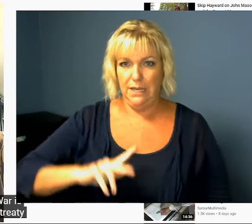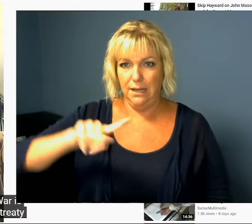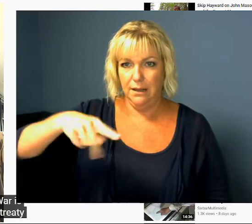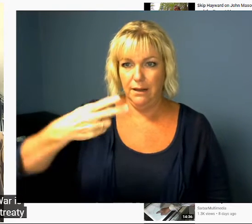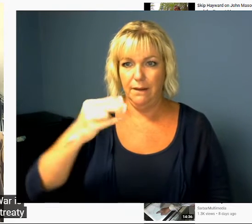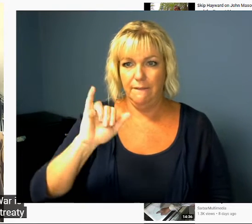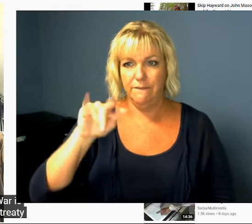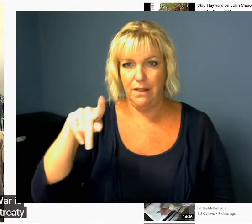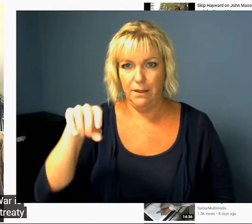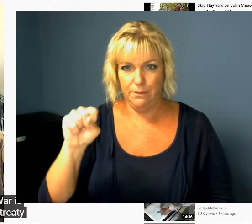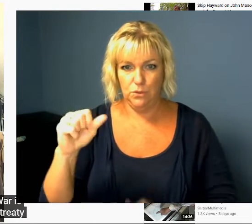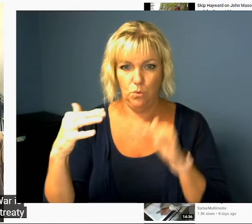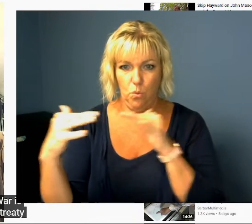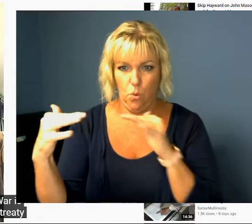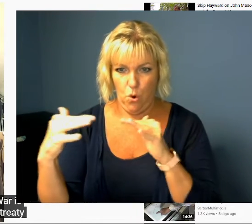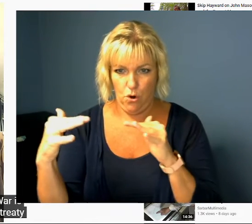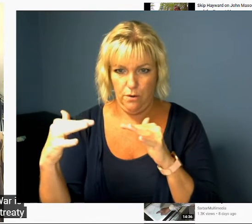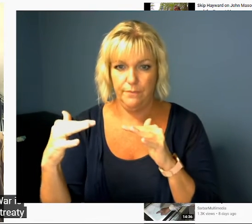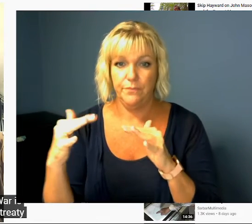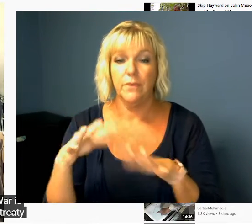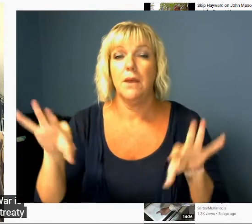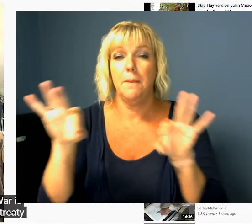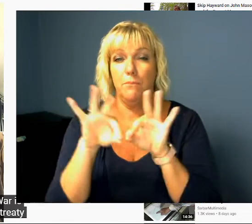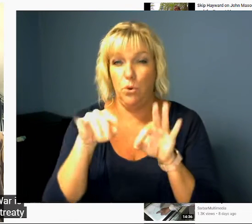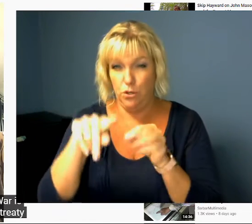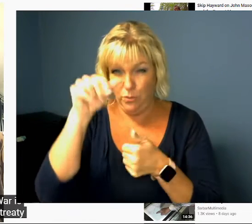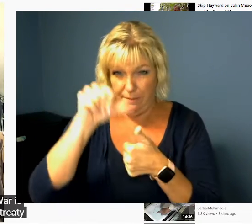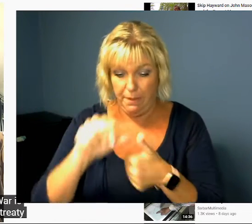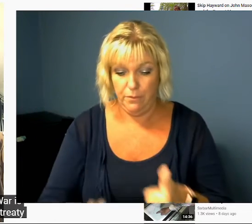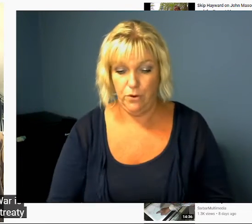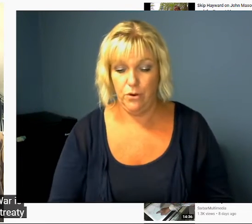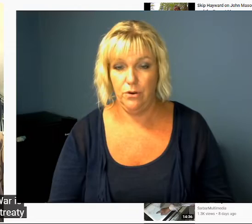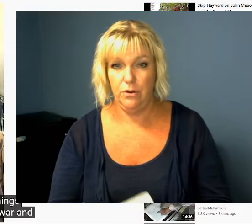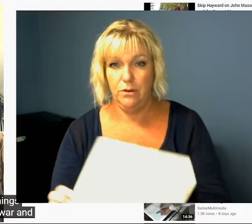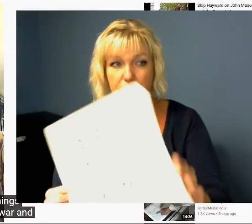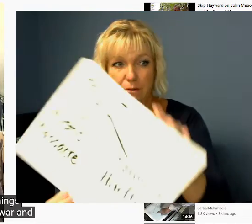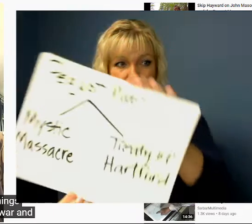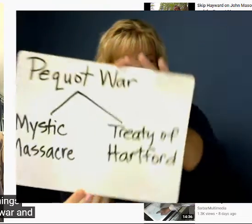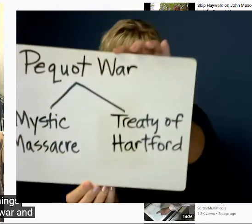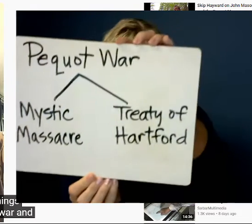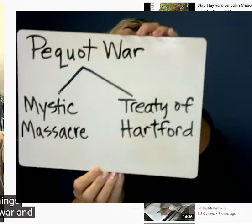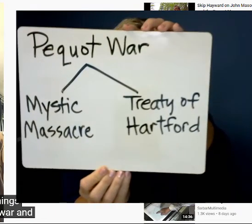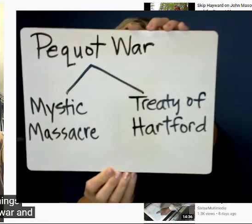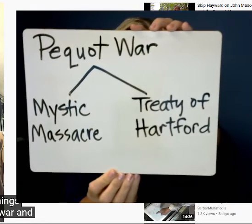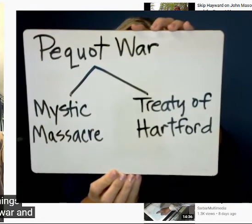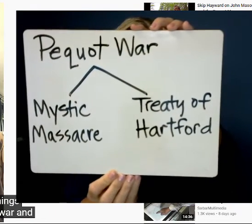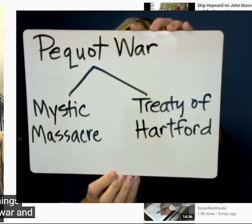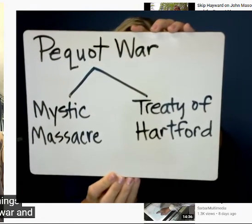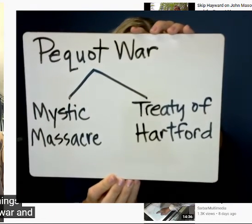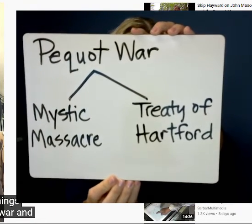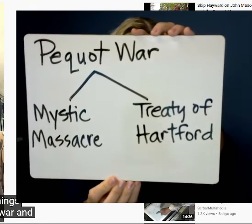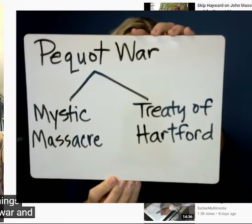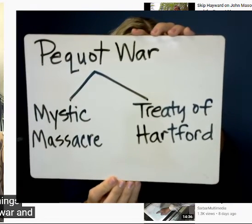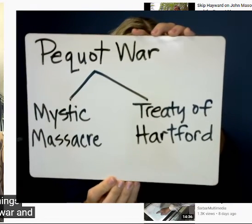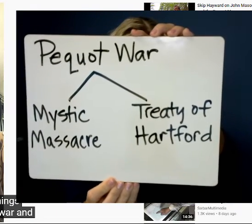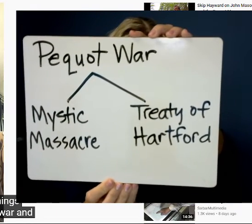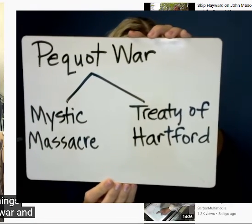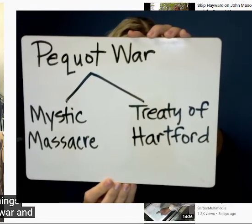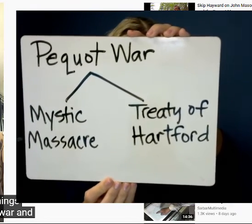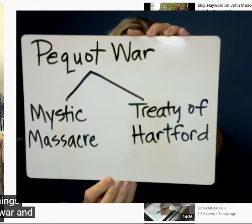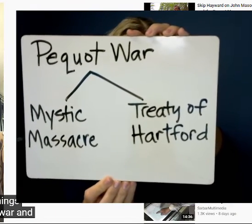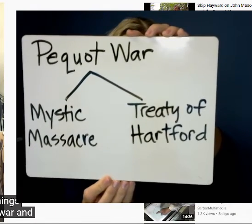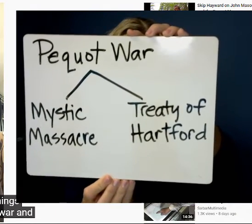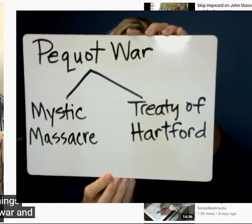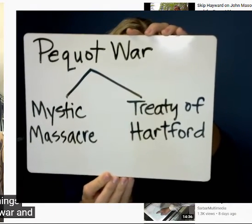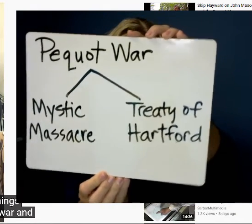key points you have with the Pequot War is the Mystic Massacre and then the Treaty of Hartford. And both of